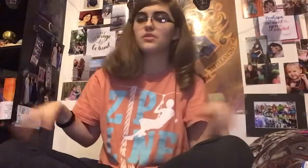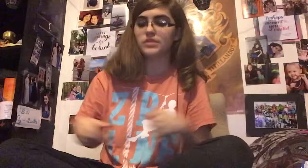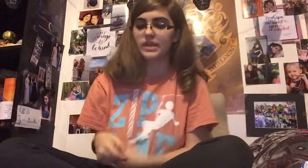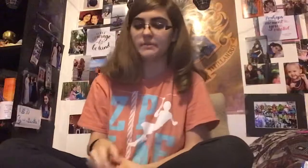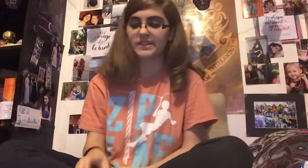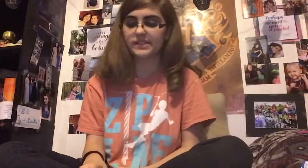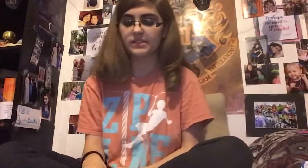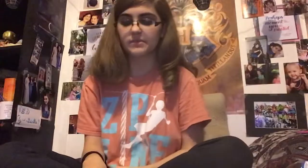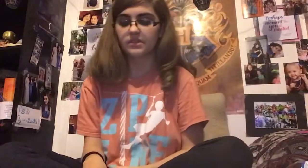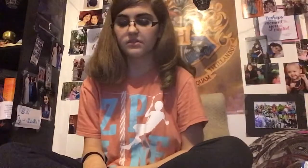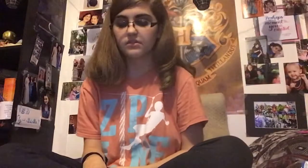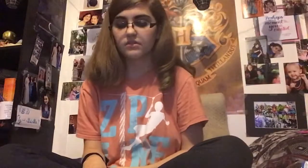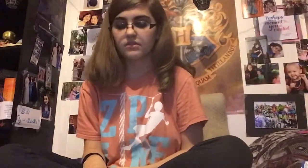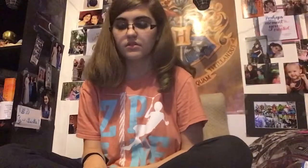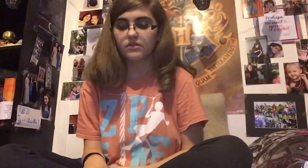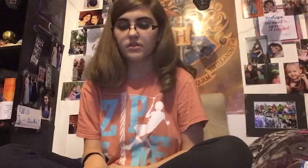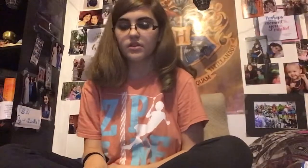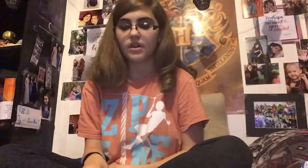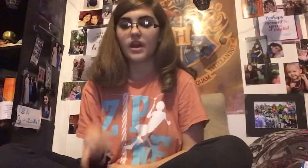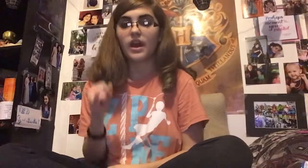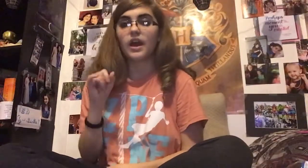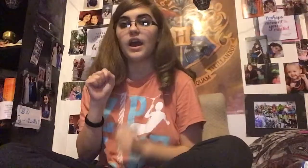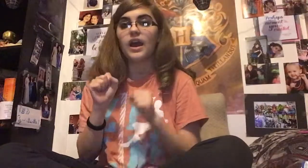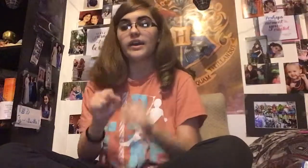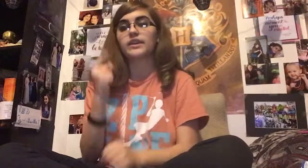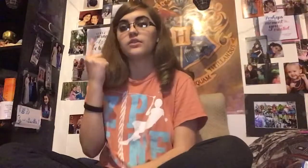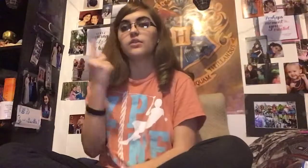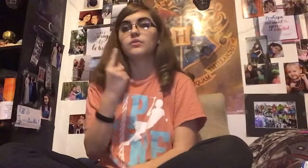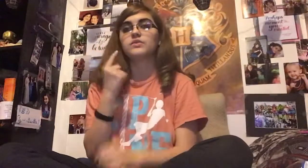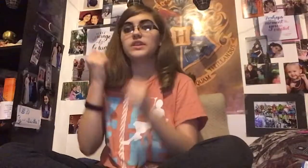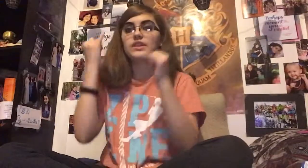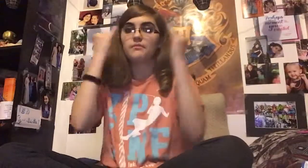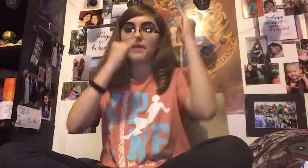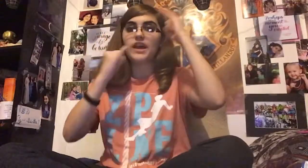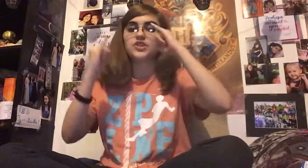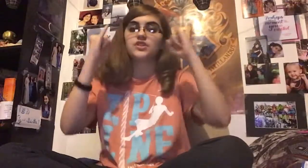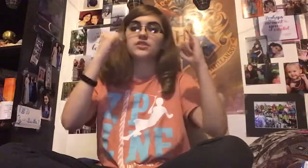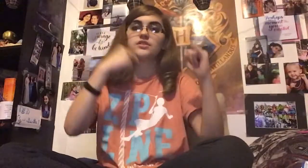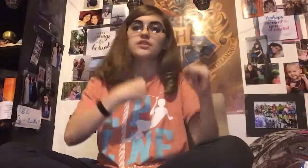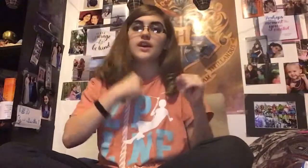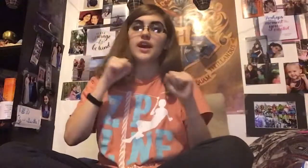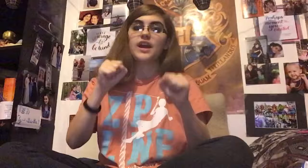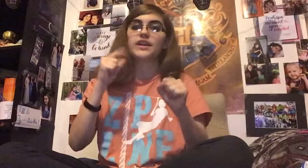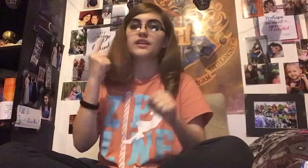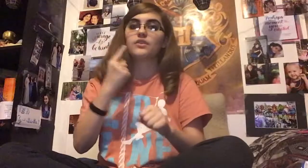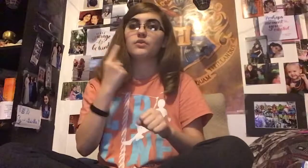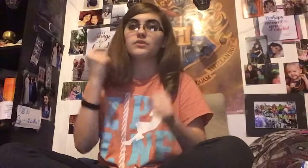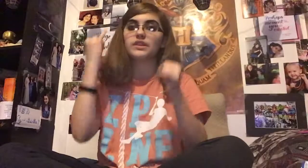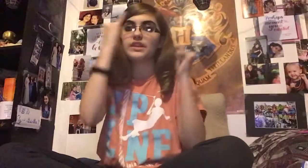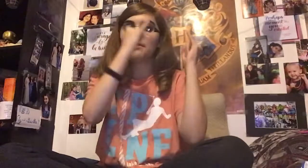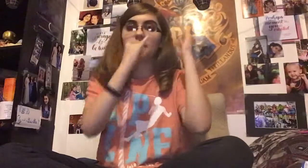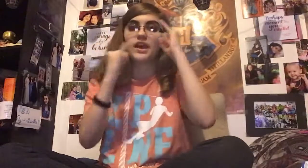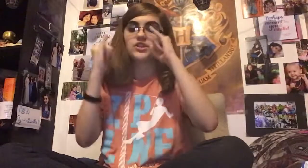yeah, that makes sense to me. I can only imagine. I can only